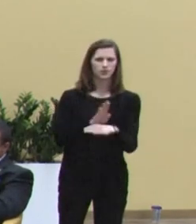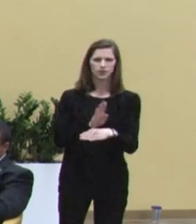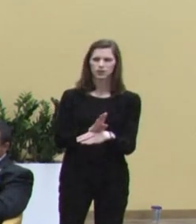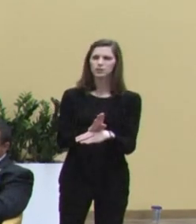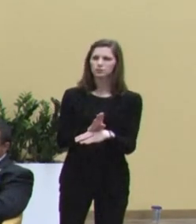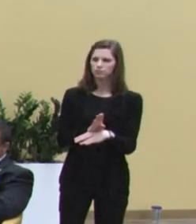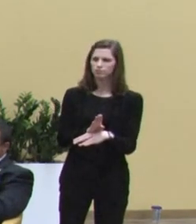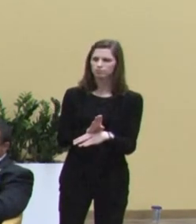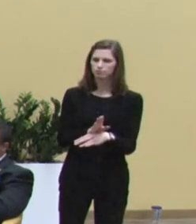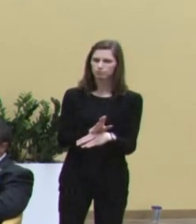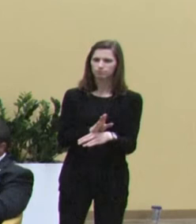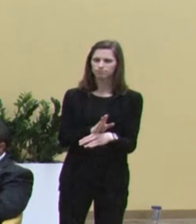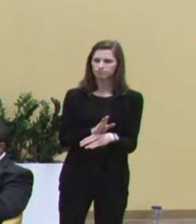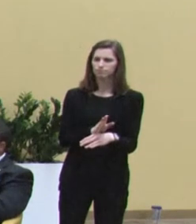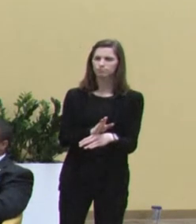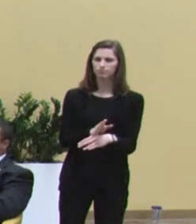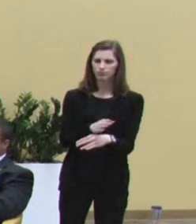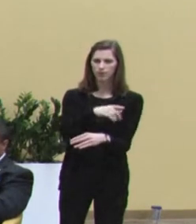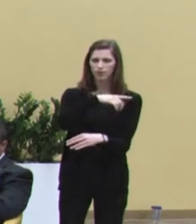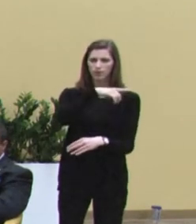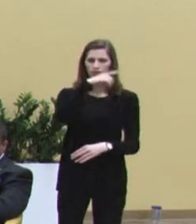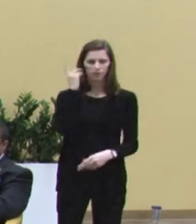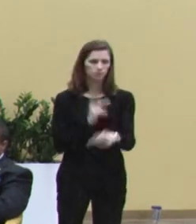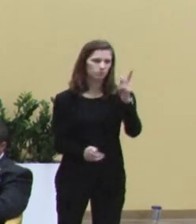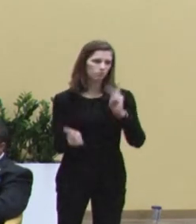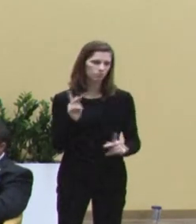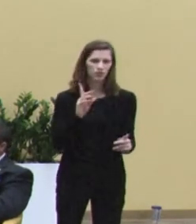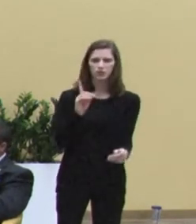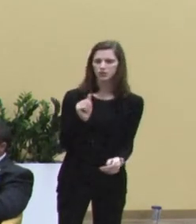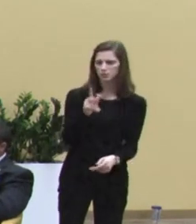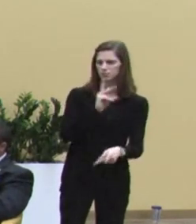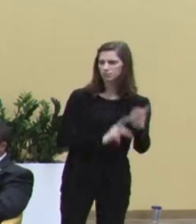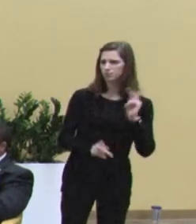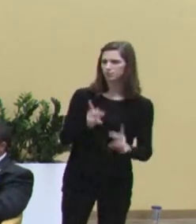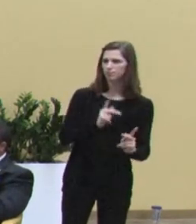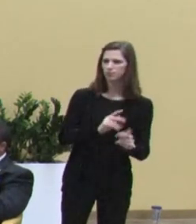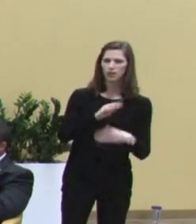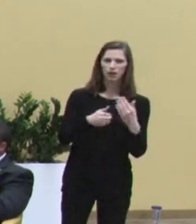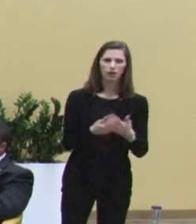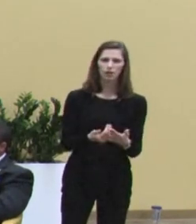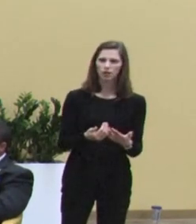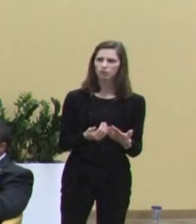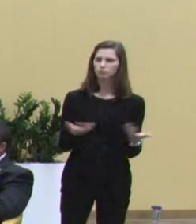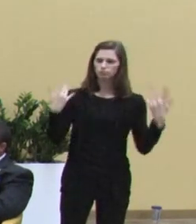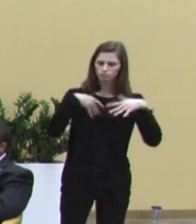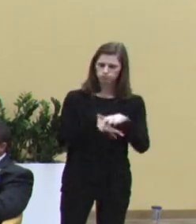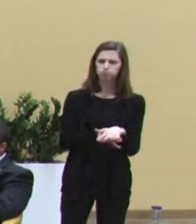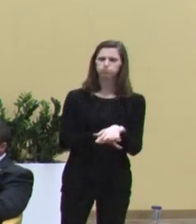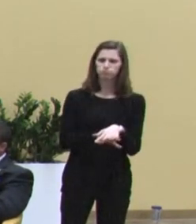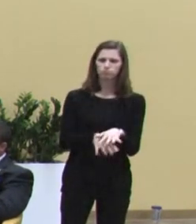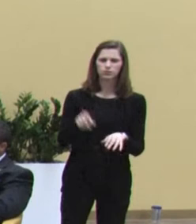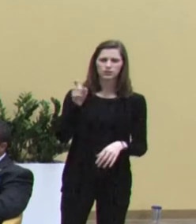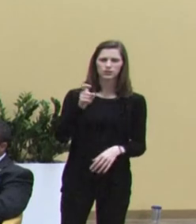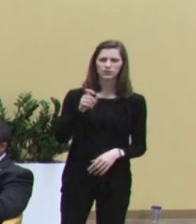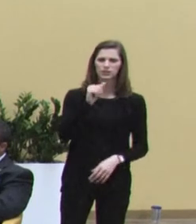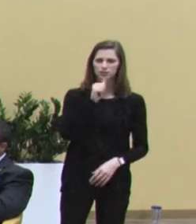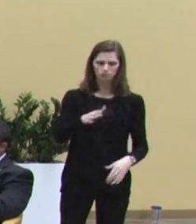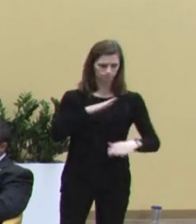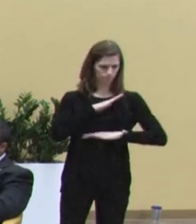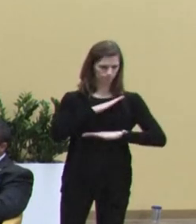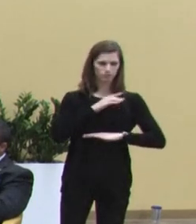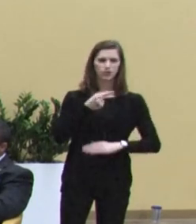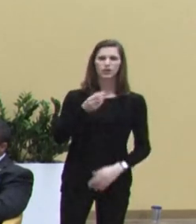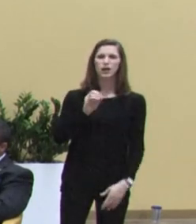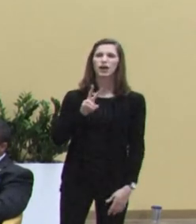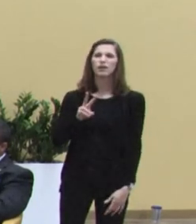black folk and brown folk and disabled folk and everybody else that have needs that are being unmet by the government that